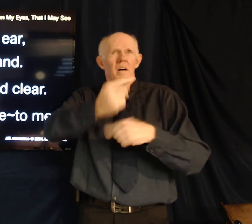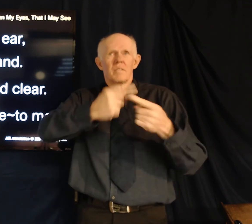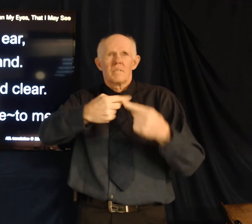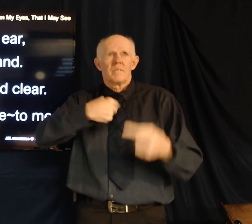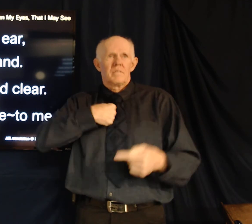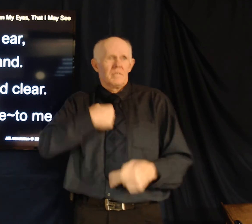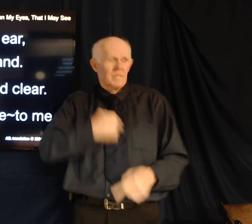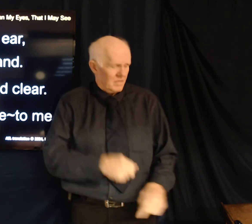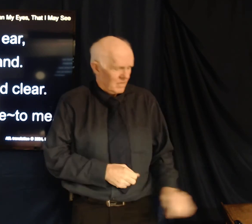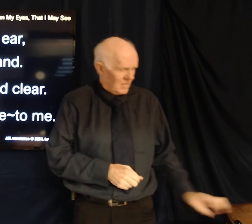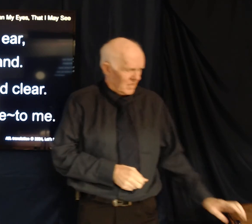comes to me.